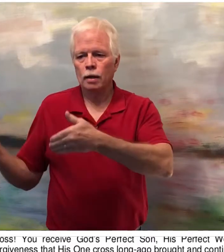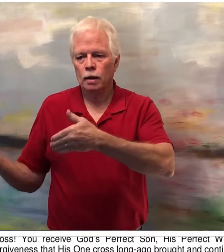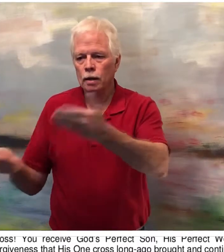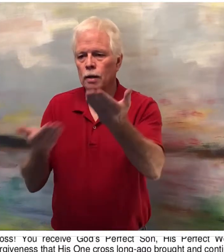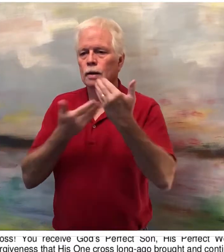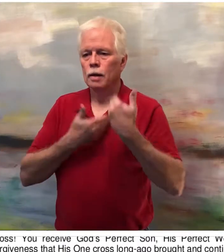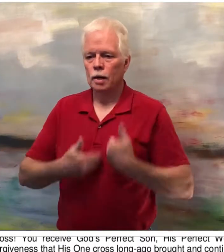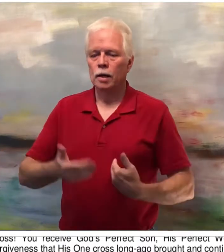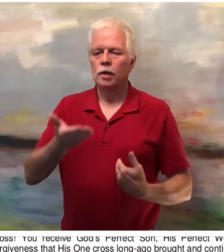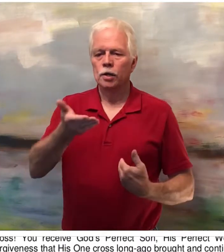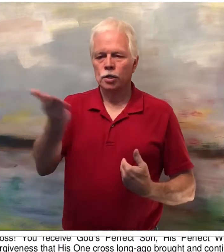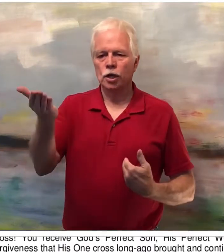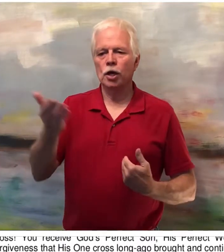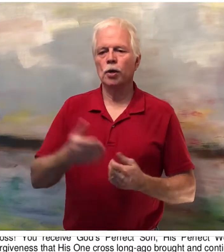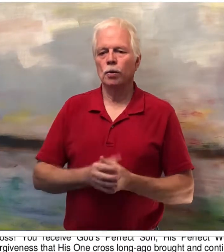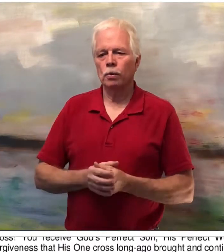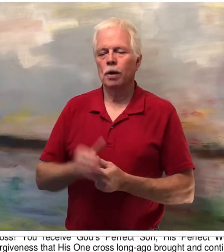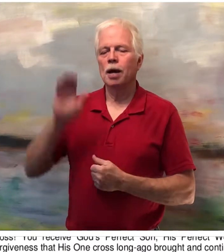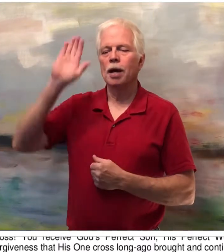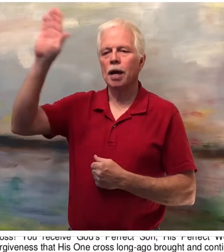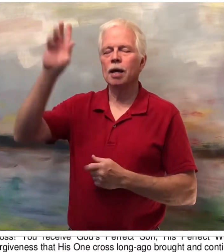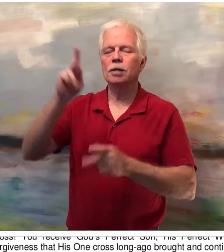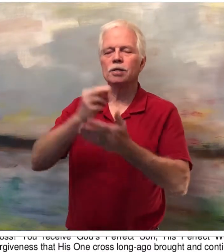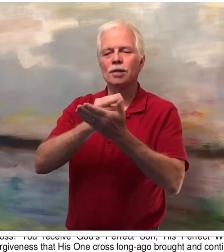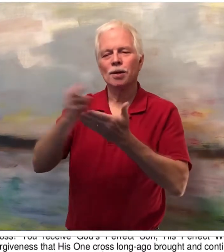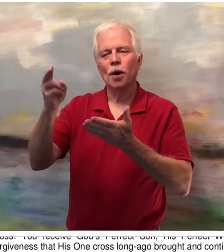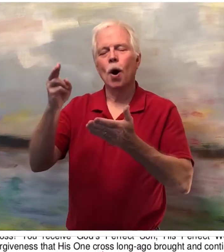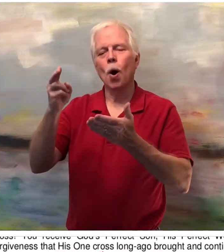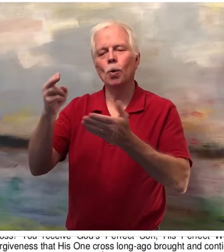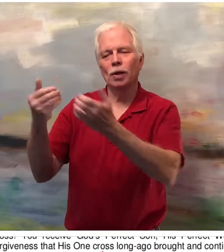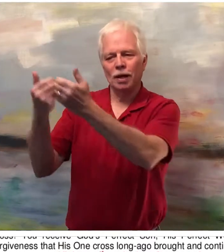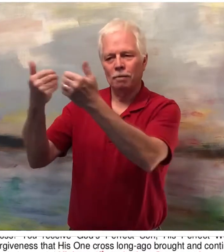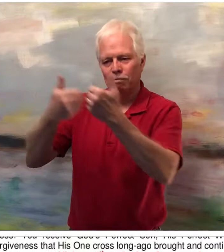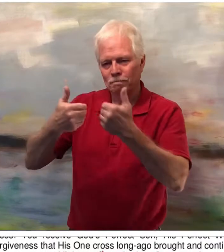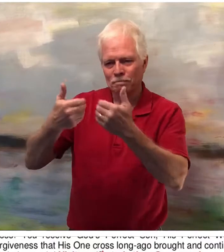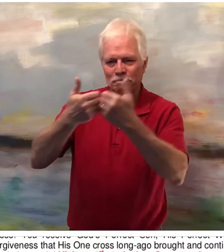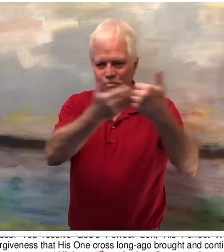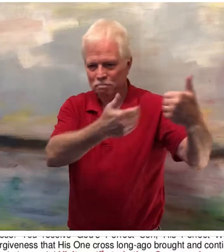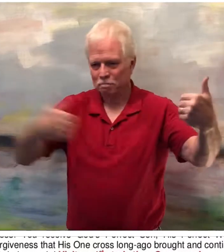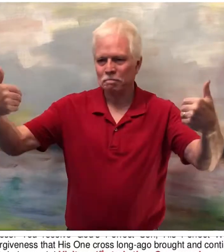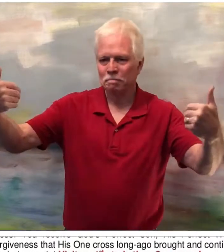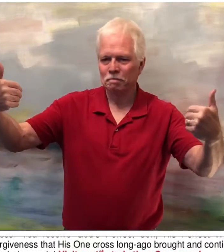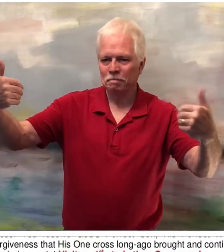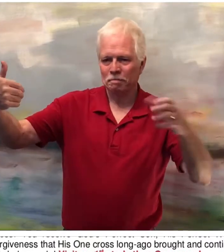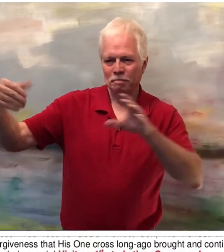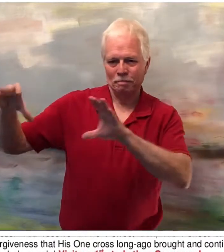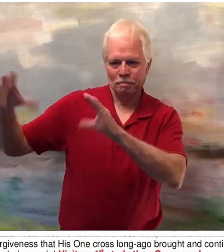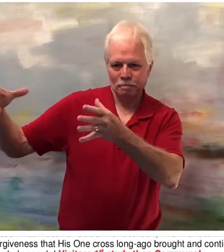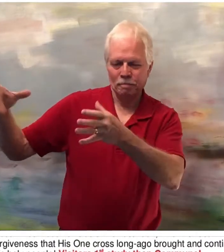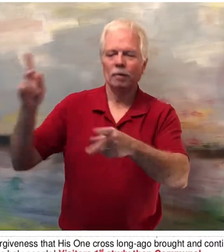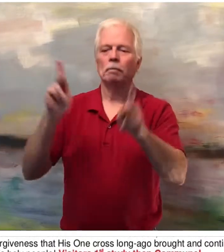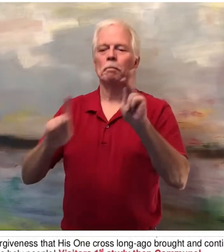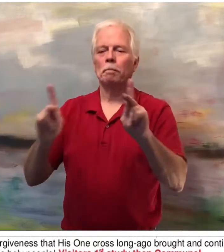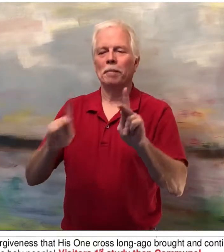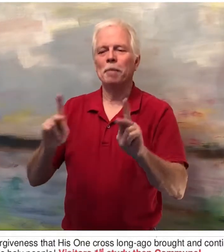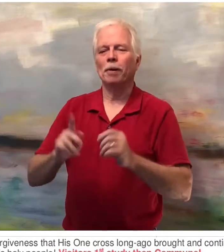to you, his holy people.